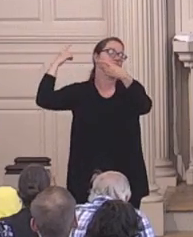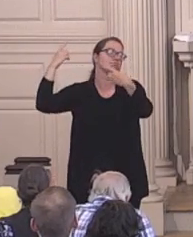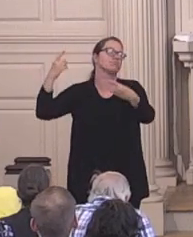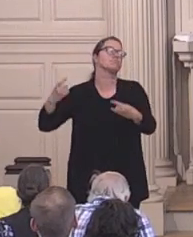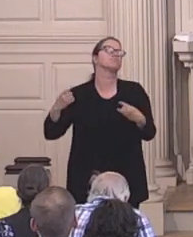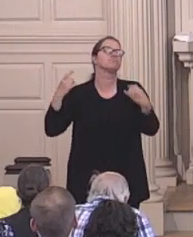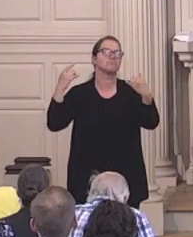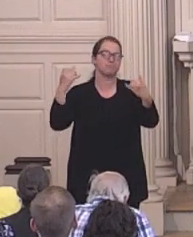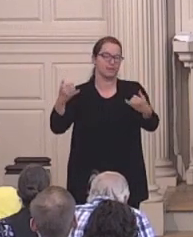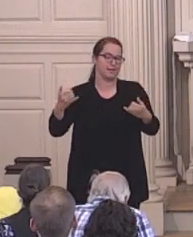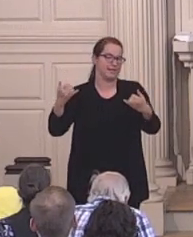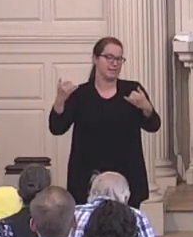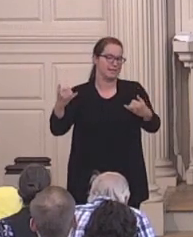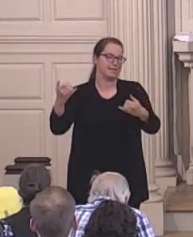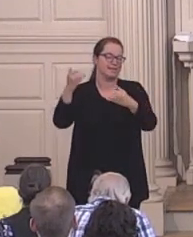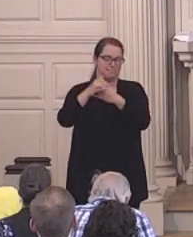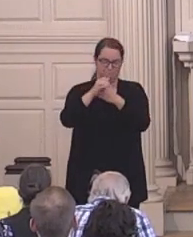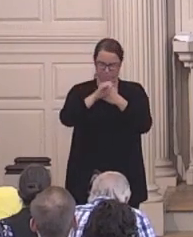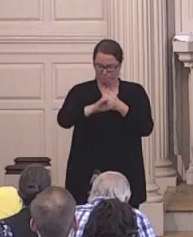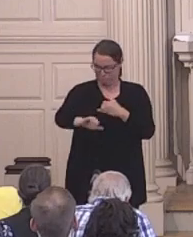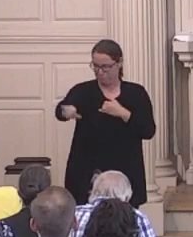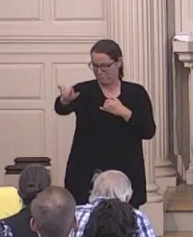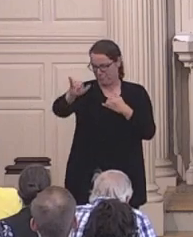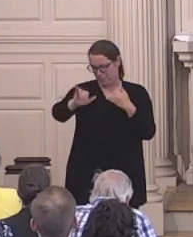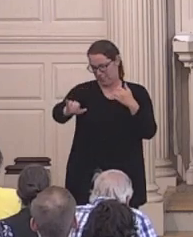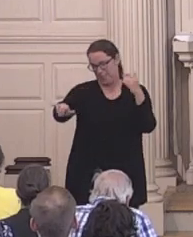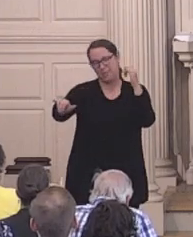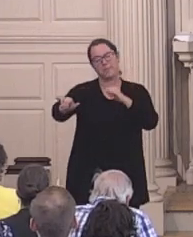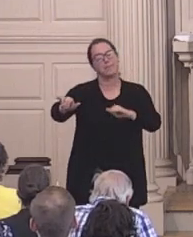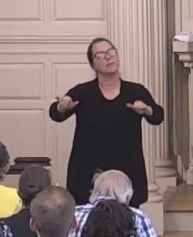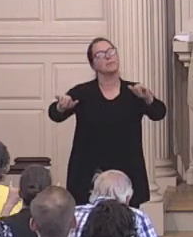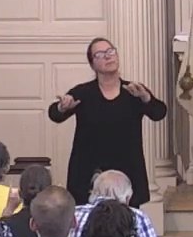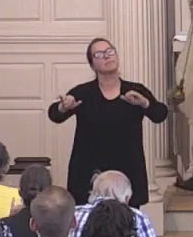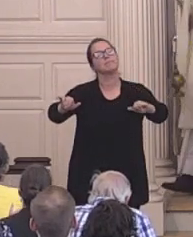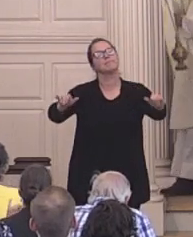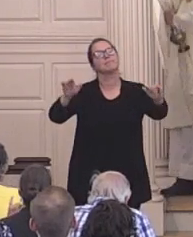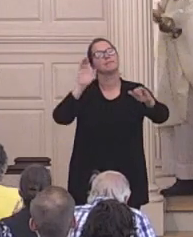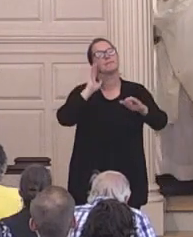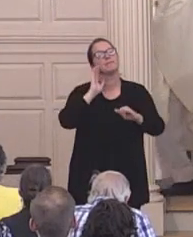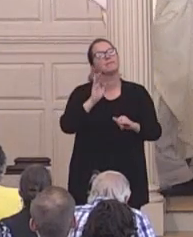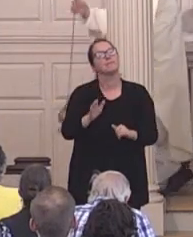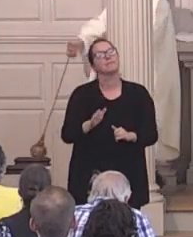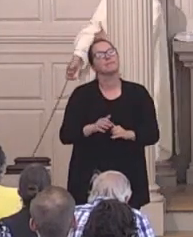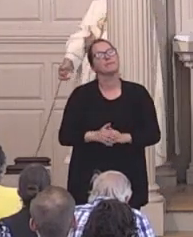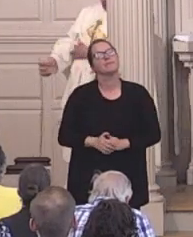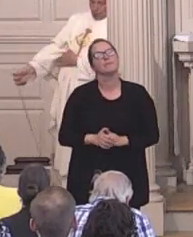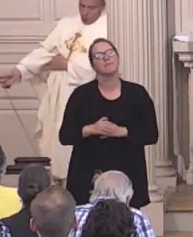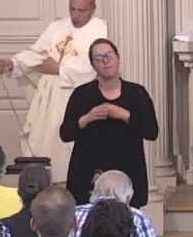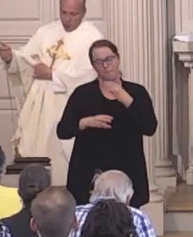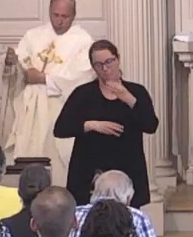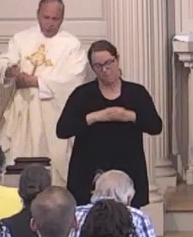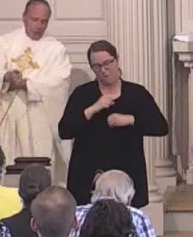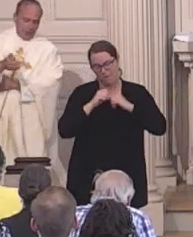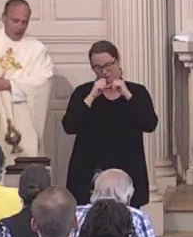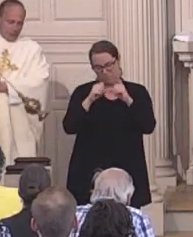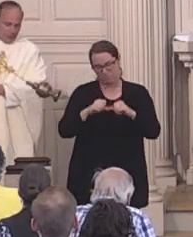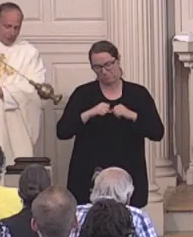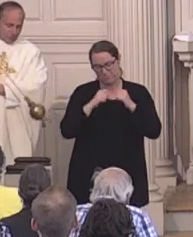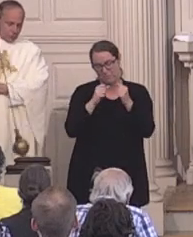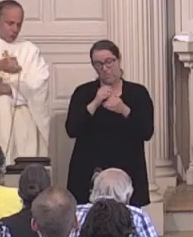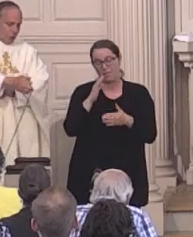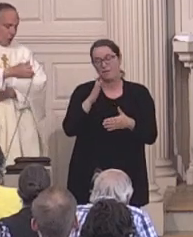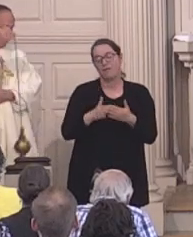was in the beginning, is now, and ever shall be. World